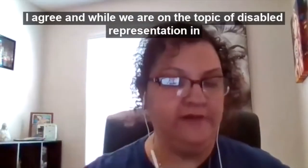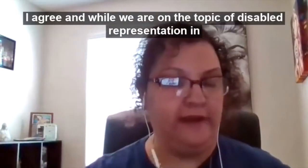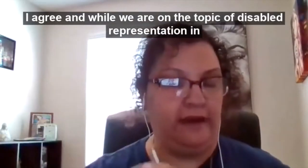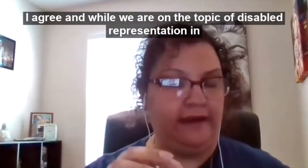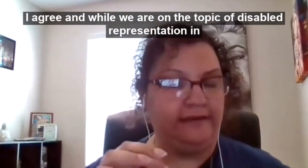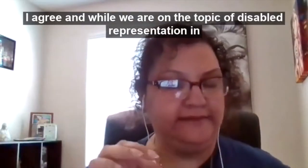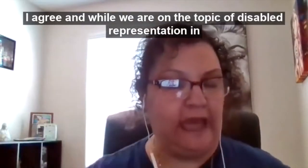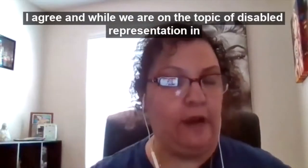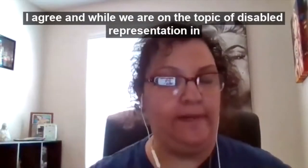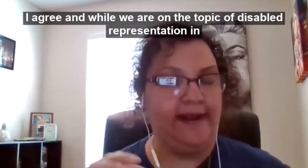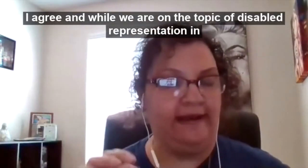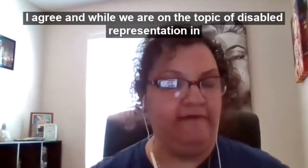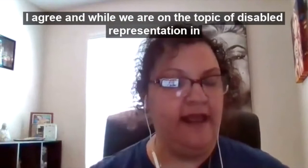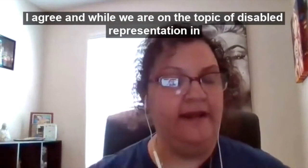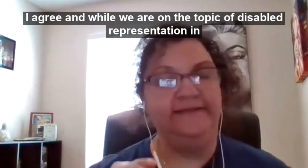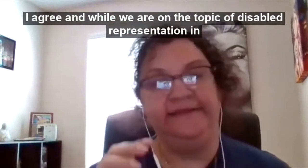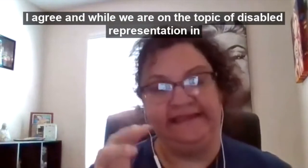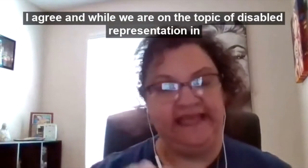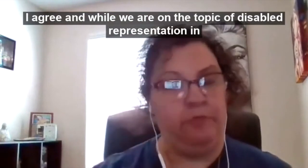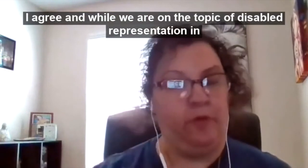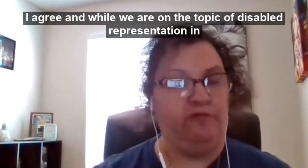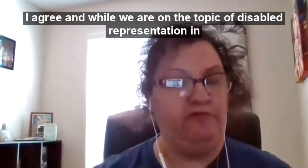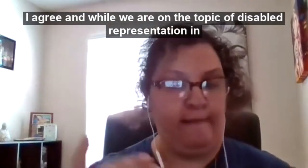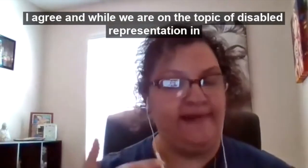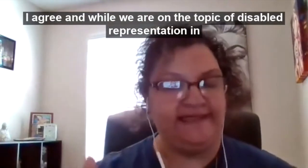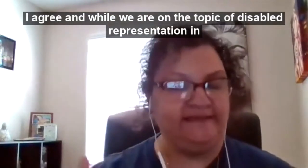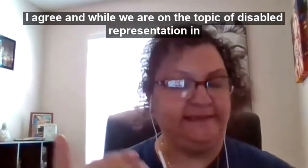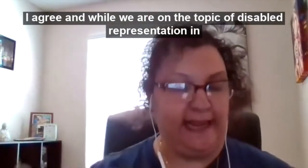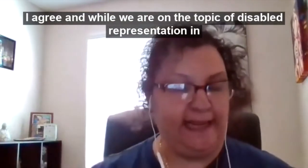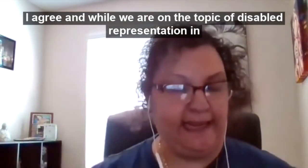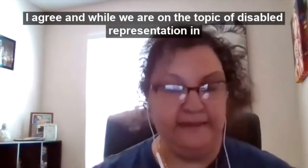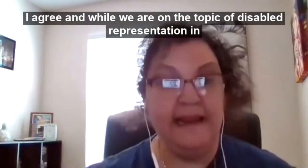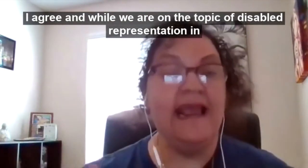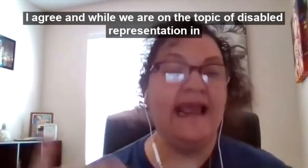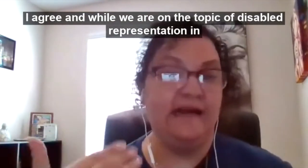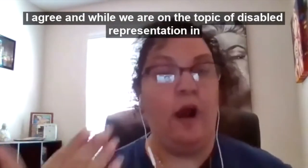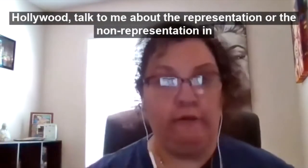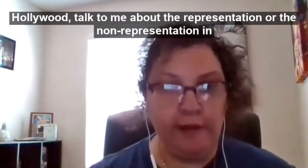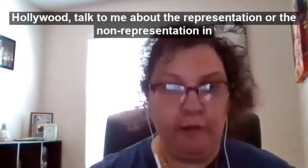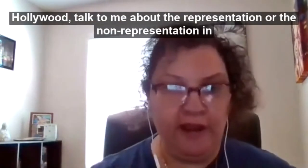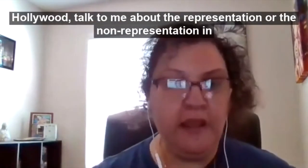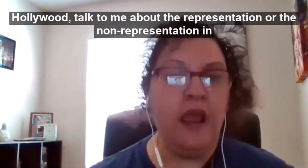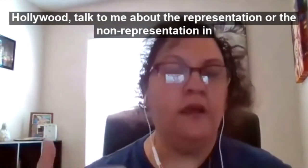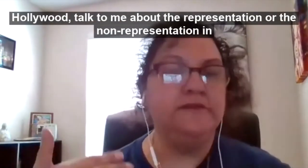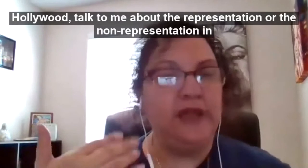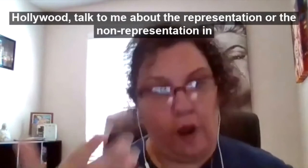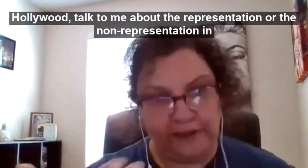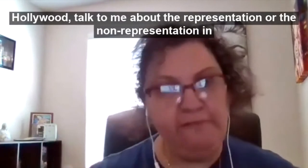the topic of disabled representation in Hollywood, talk to